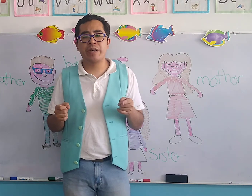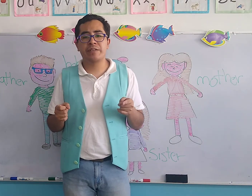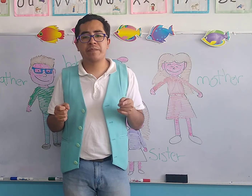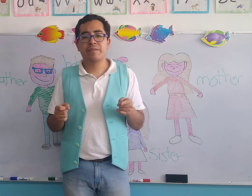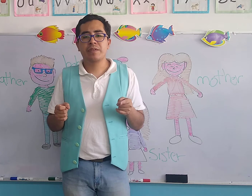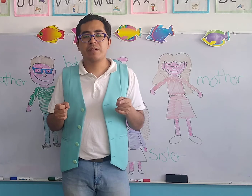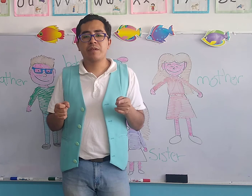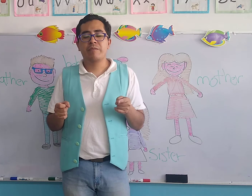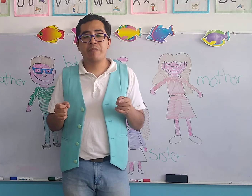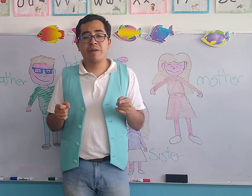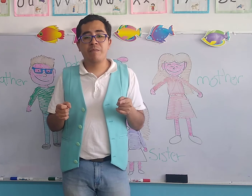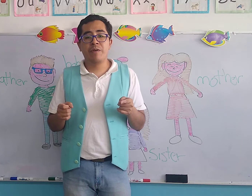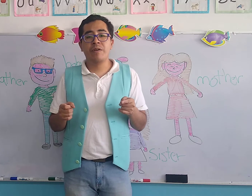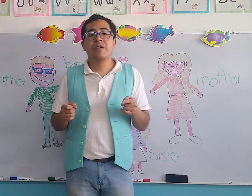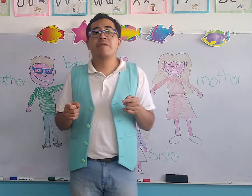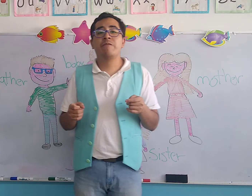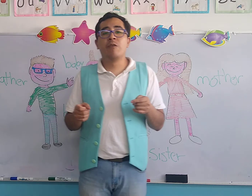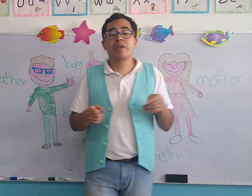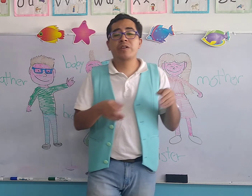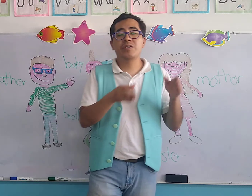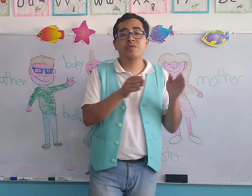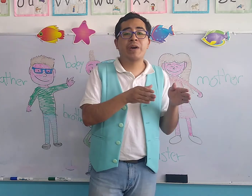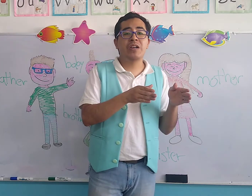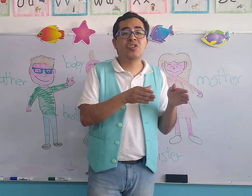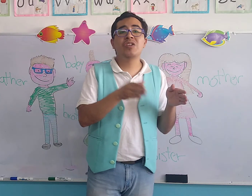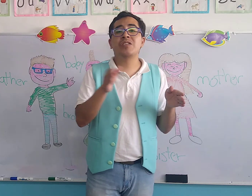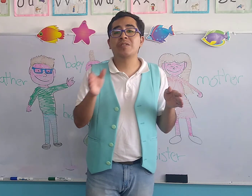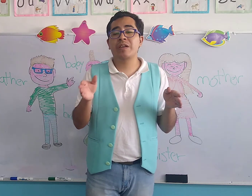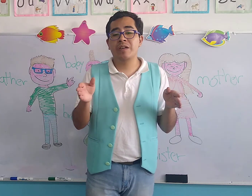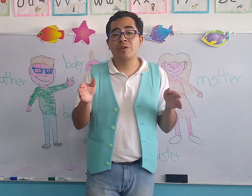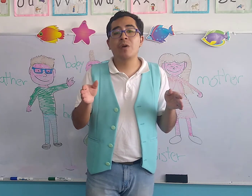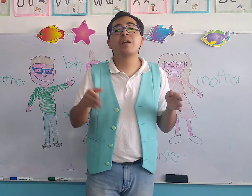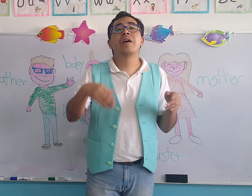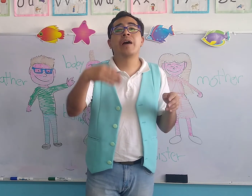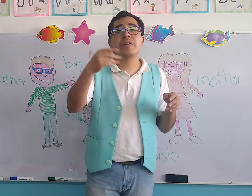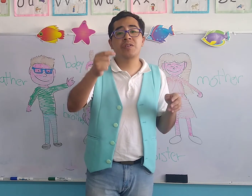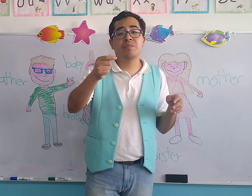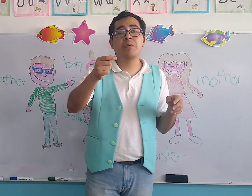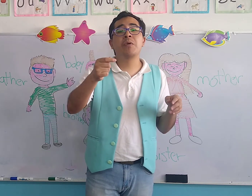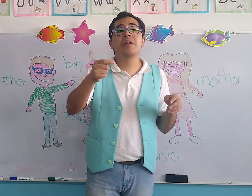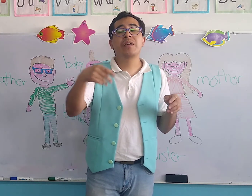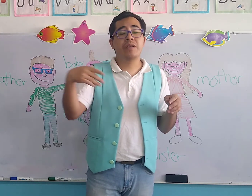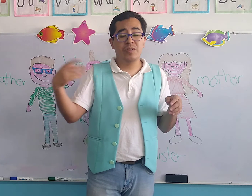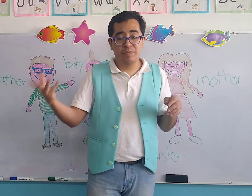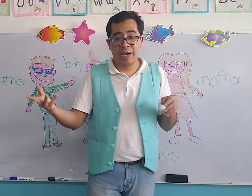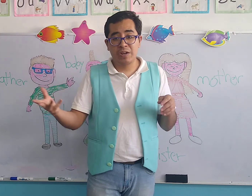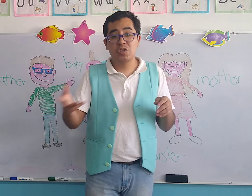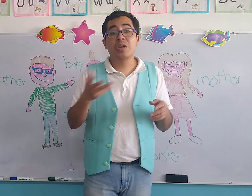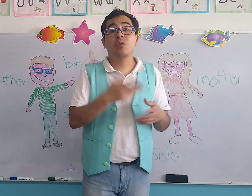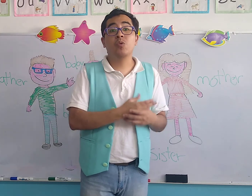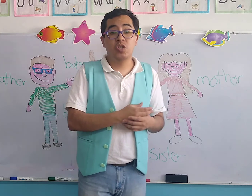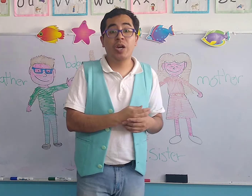it? Remember, the fork in Spanish, it's tenedor, and the spoon in Spanish,